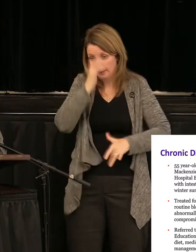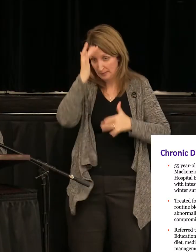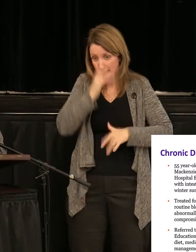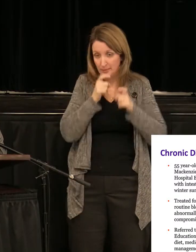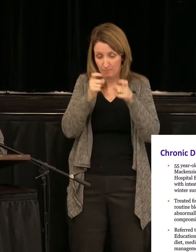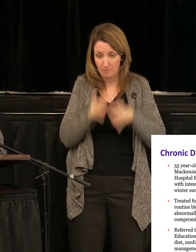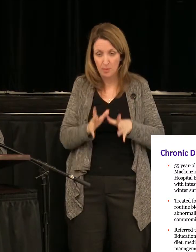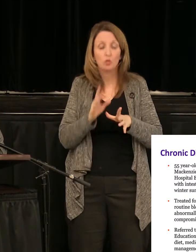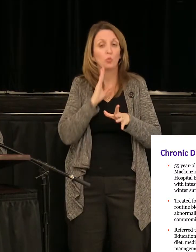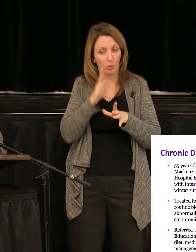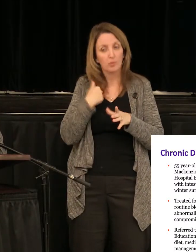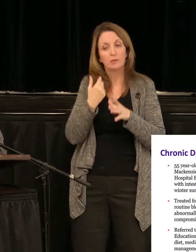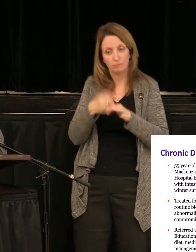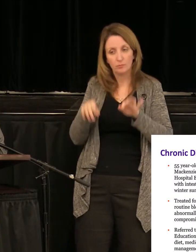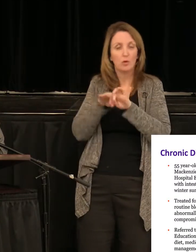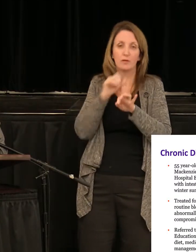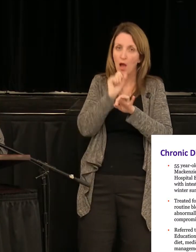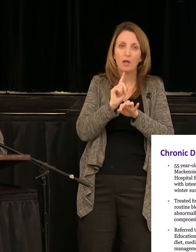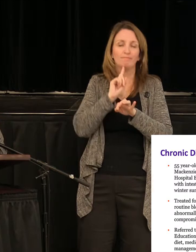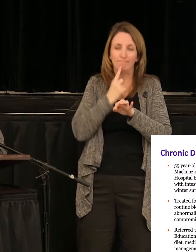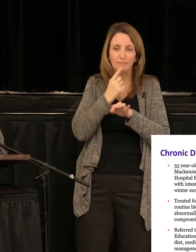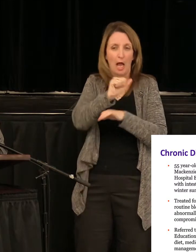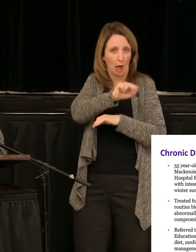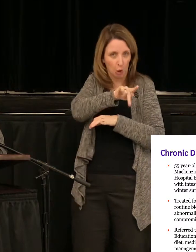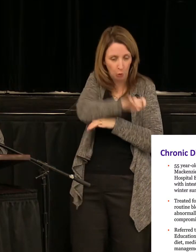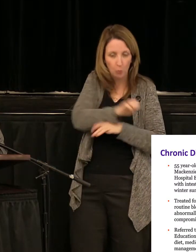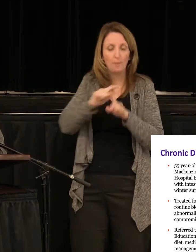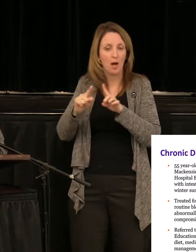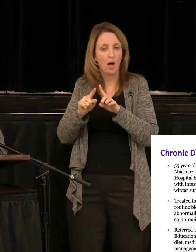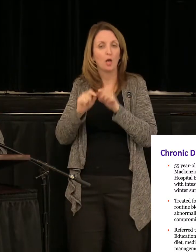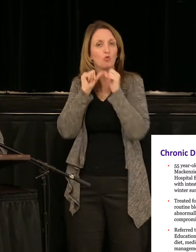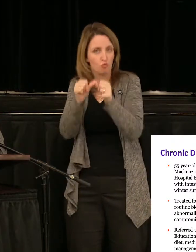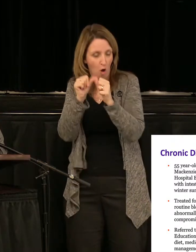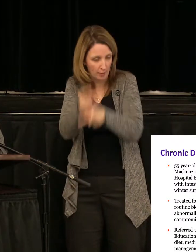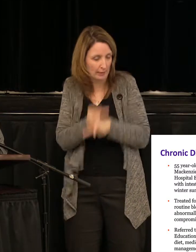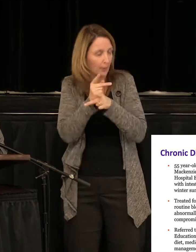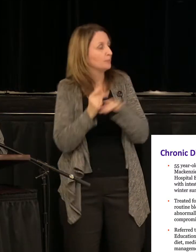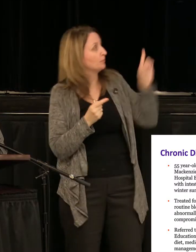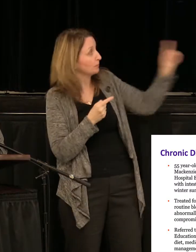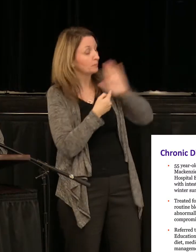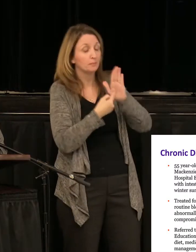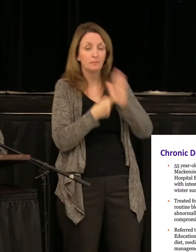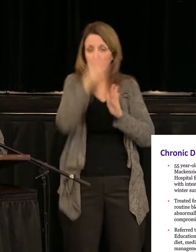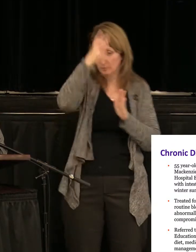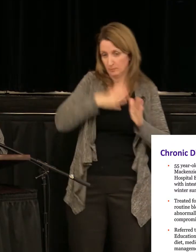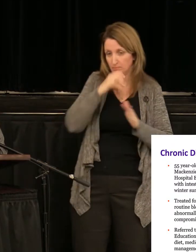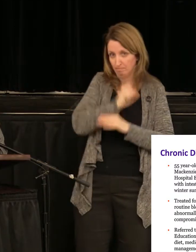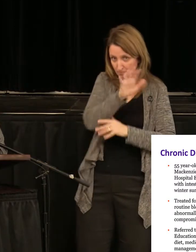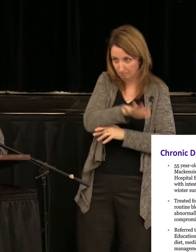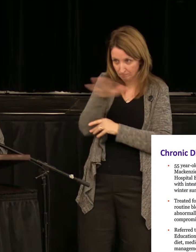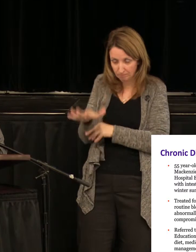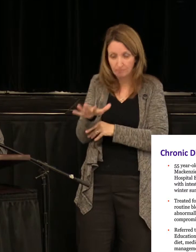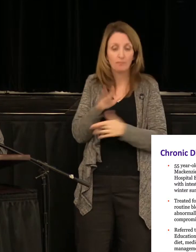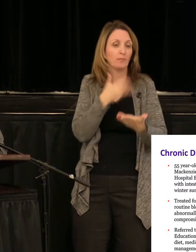in terms of what we do, not only the acute issues. And so here's an example of a 55-year-old gentleman who arrives at Mackenzie